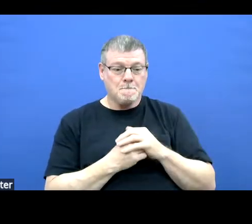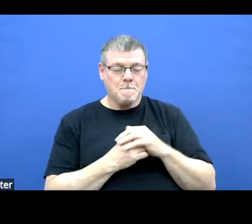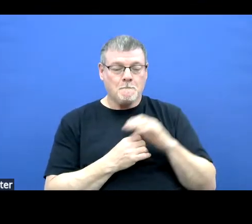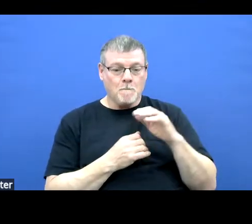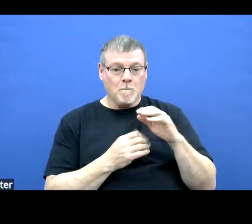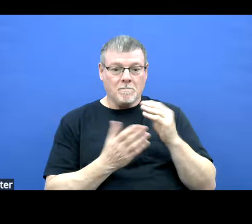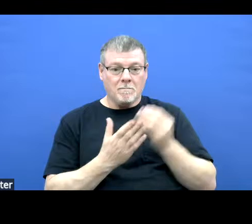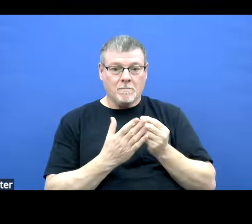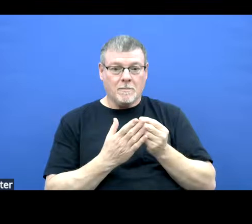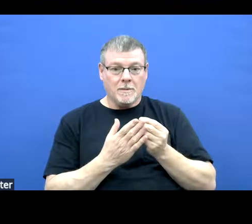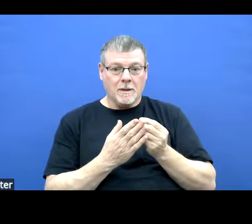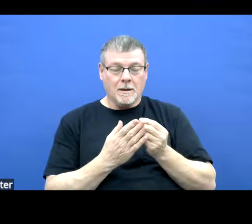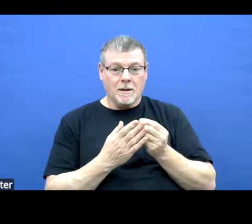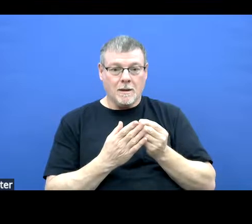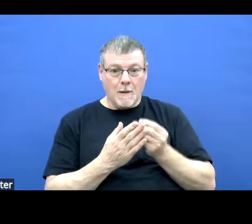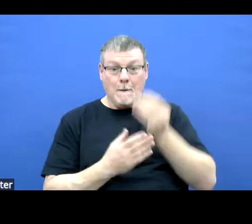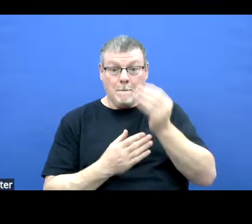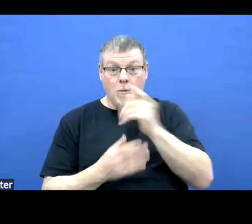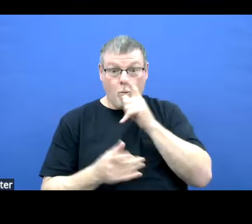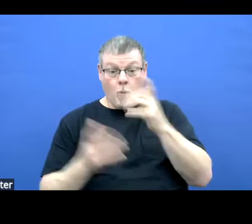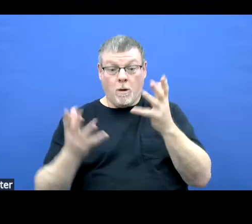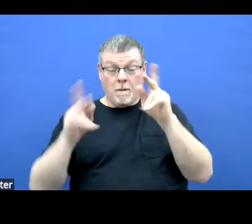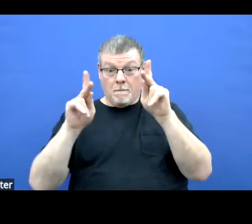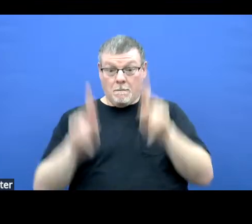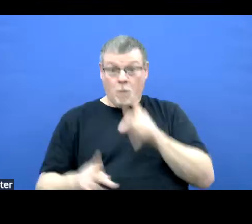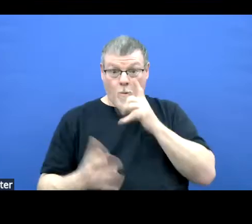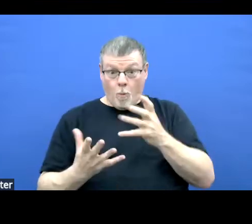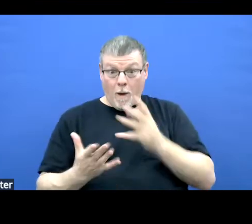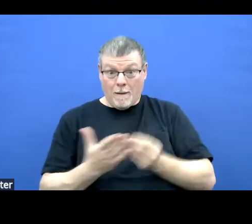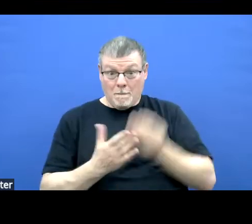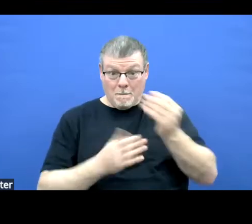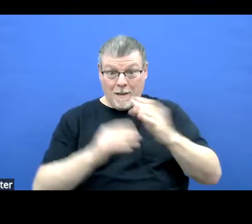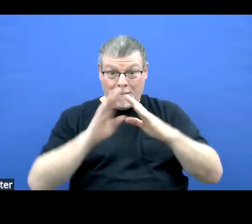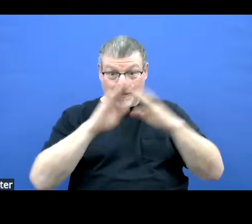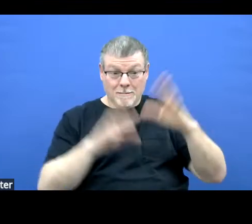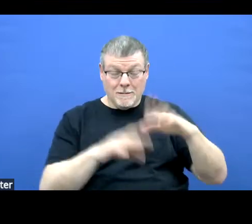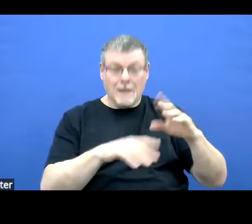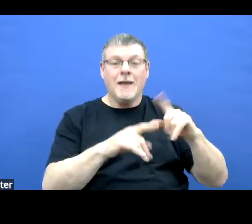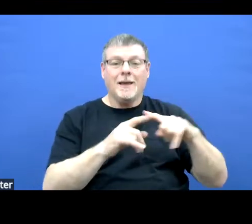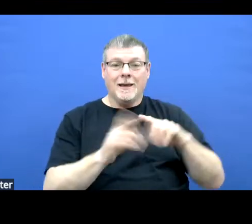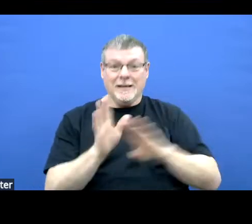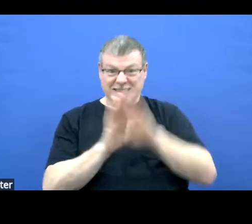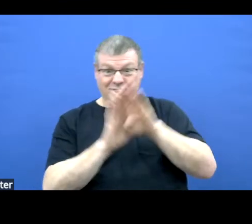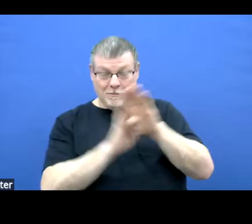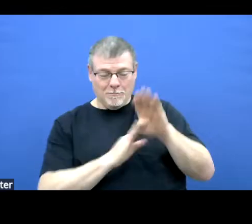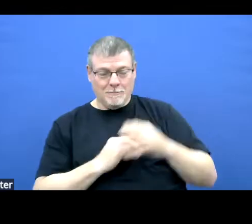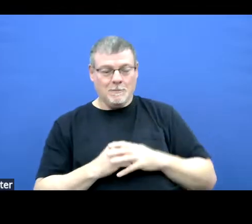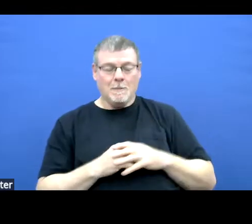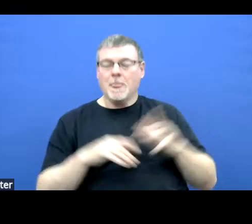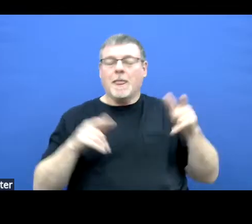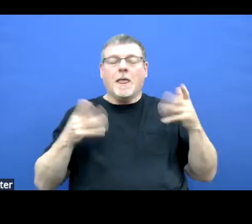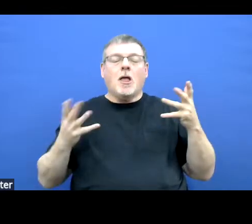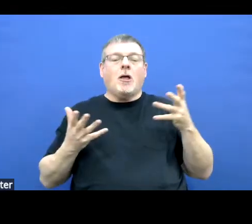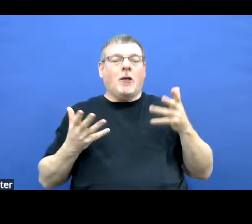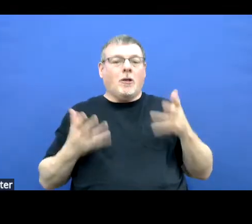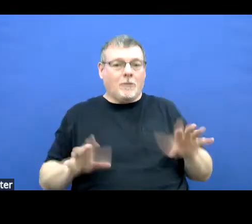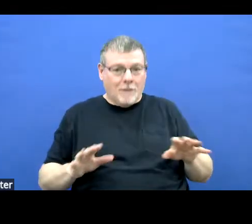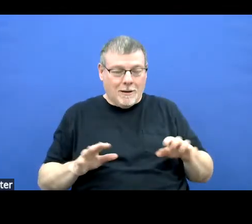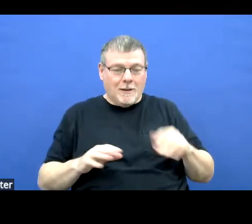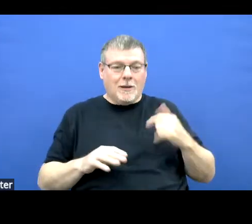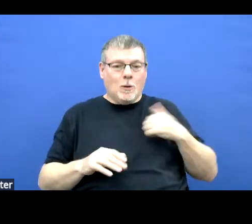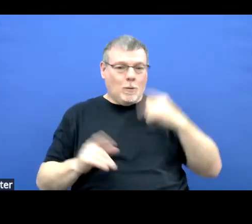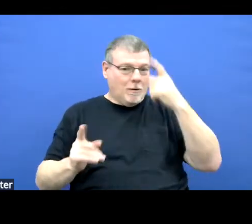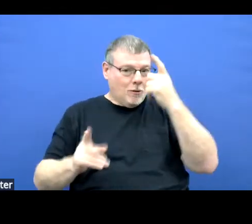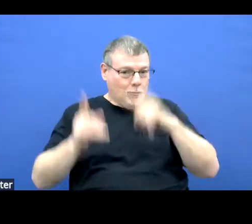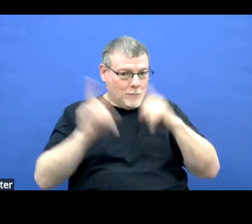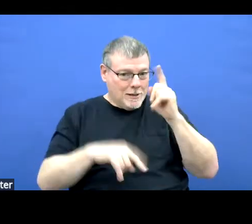have bought us, the one that wanted to do the subdivision, because again, it was owned by developers already. We agreed